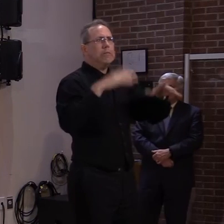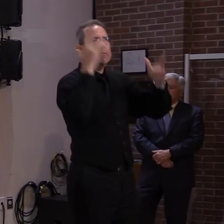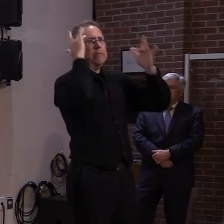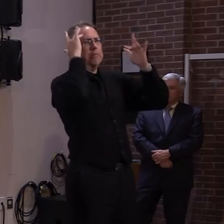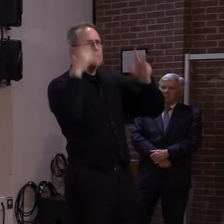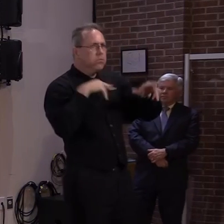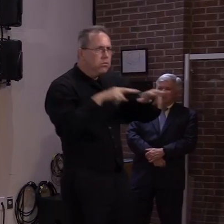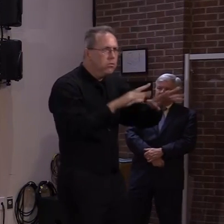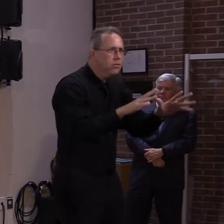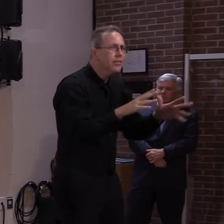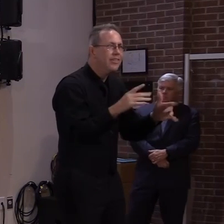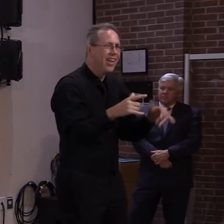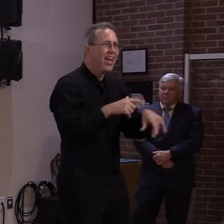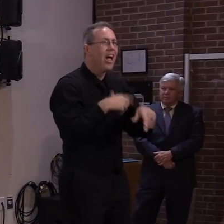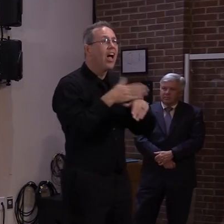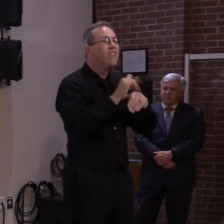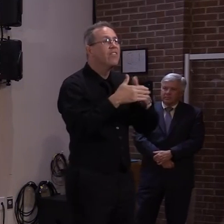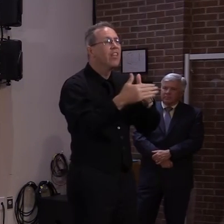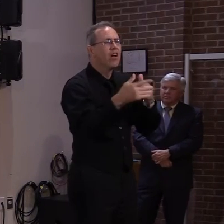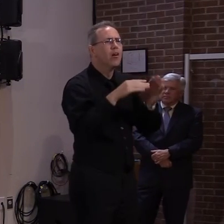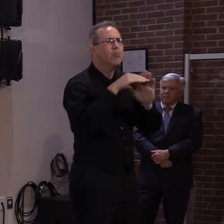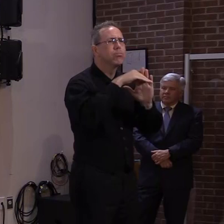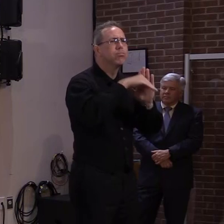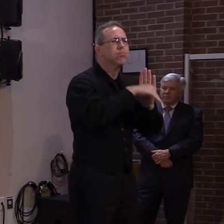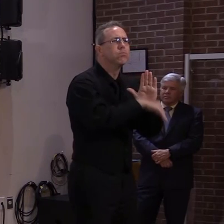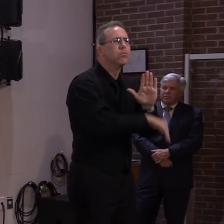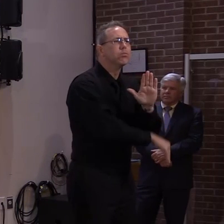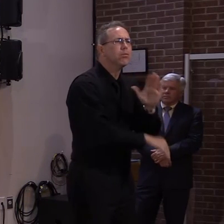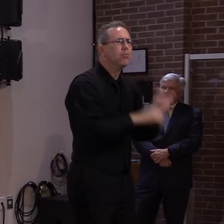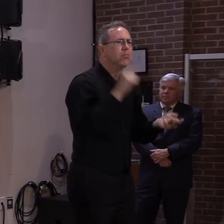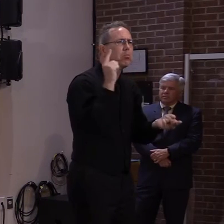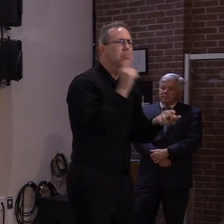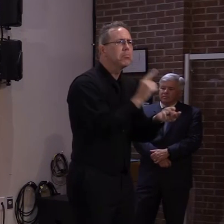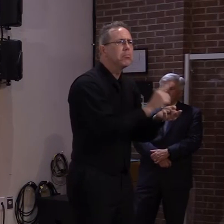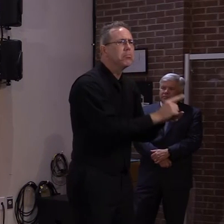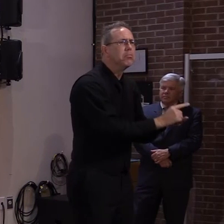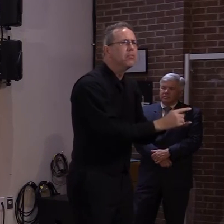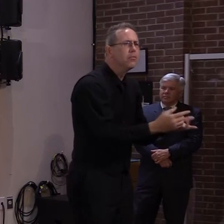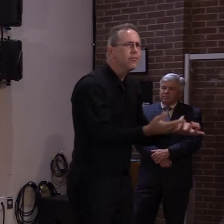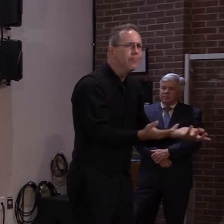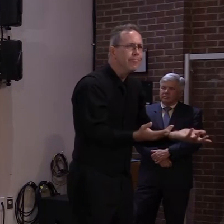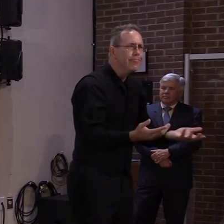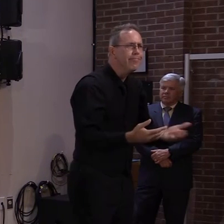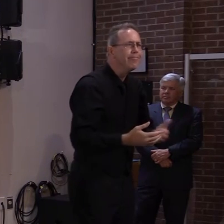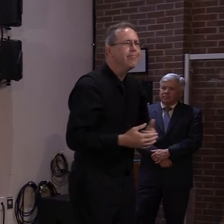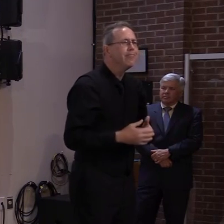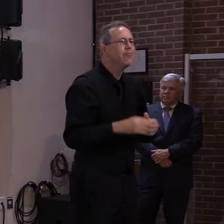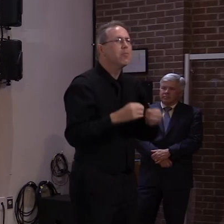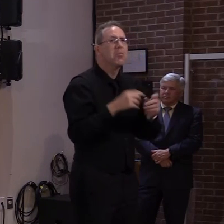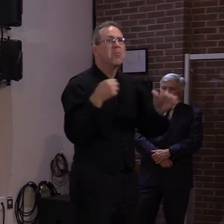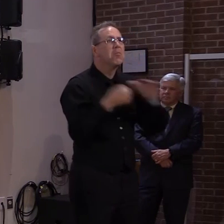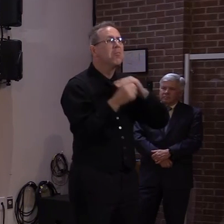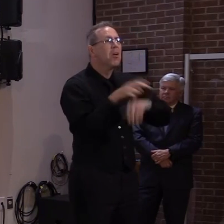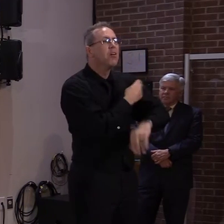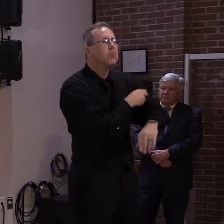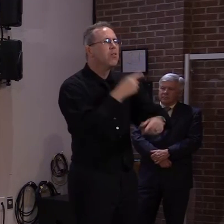May, we had hospitalizations in the mid-20s to 30.